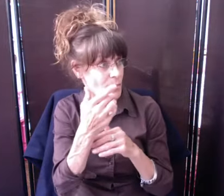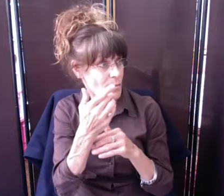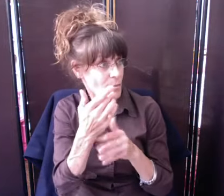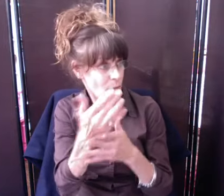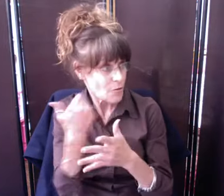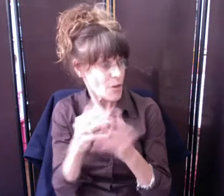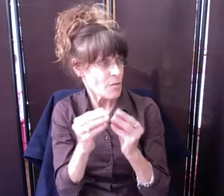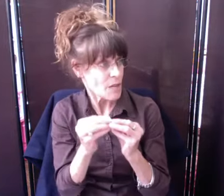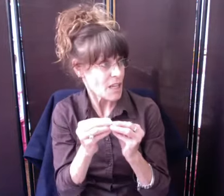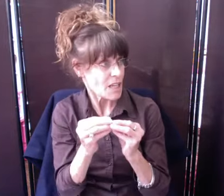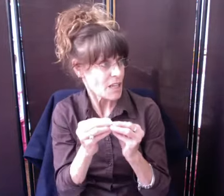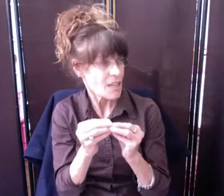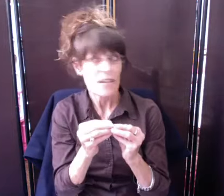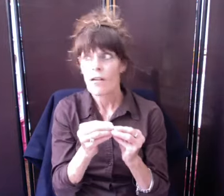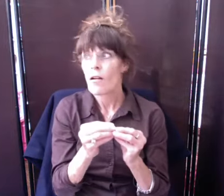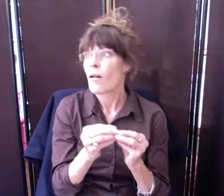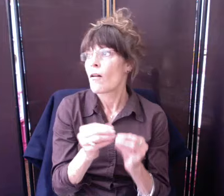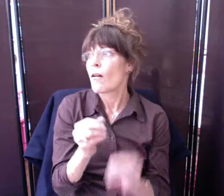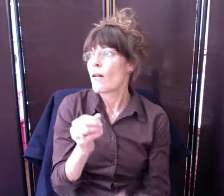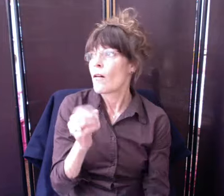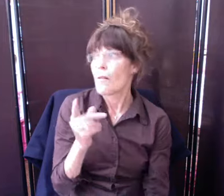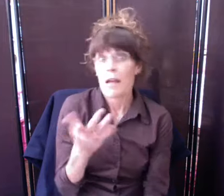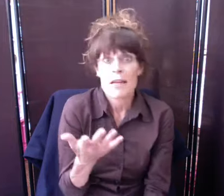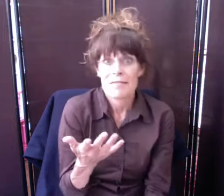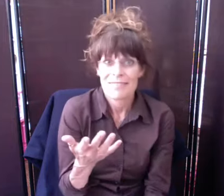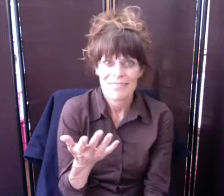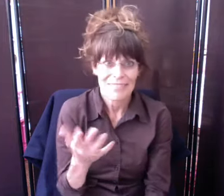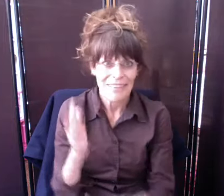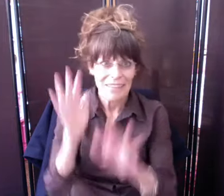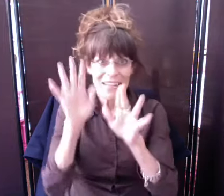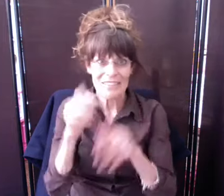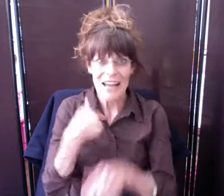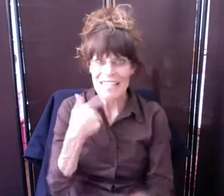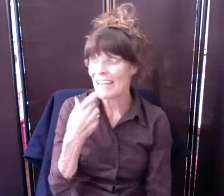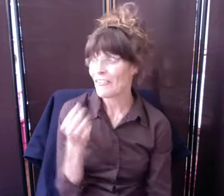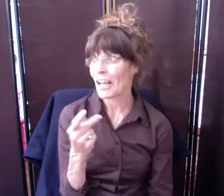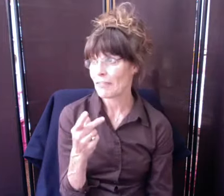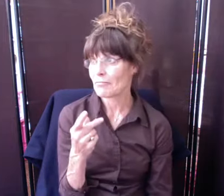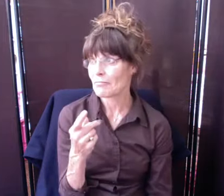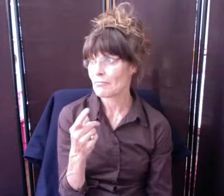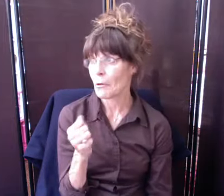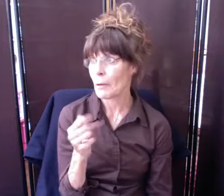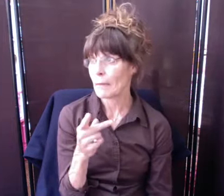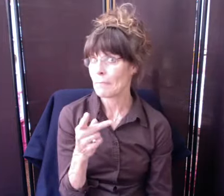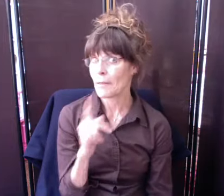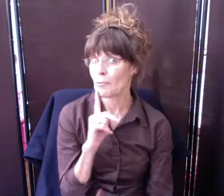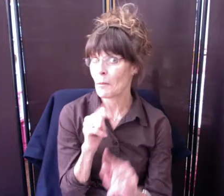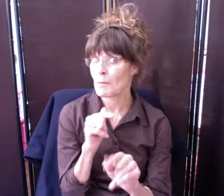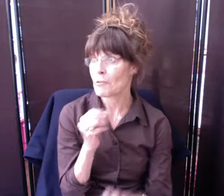did. I said, okay. And that was the greatest gift I had, was I said, okay. Everything she told me, I said, okay. So I show up there 30